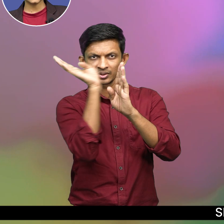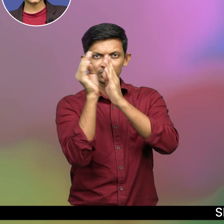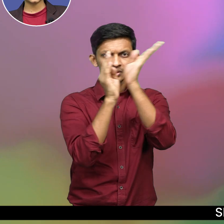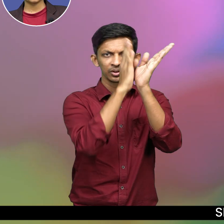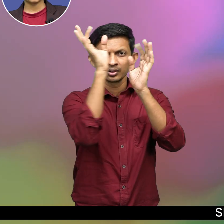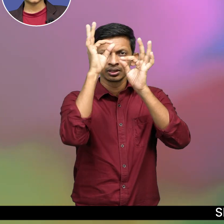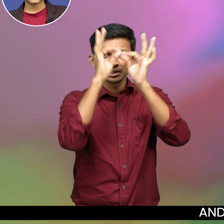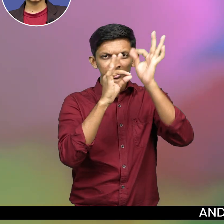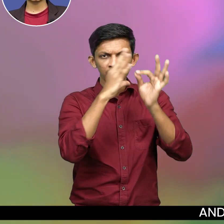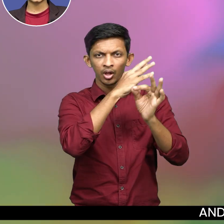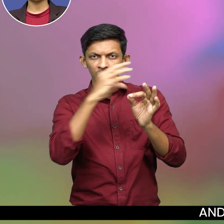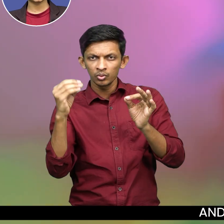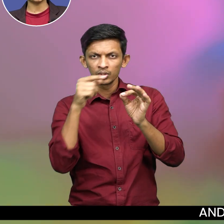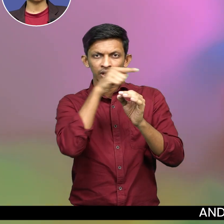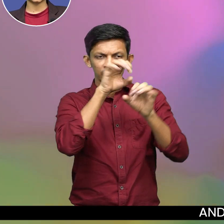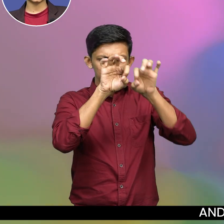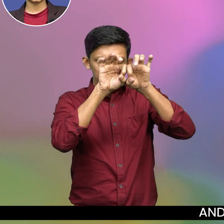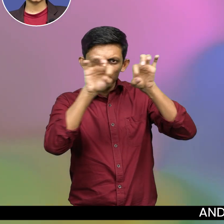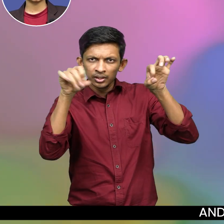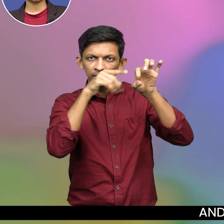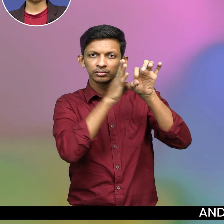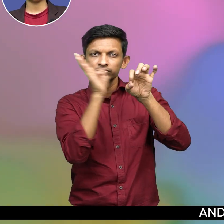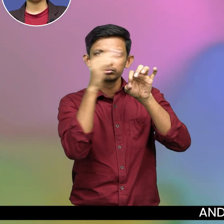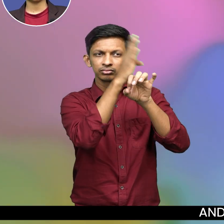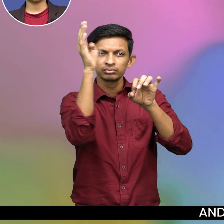Sieve cells and sieve tubes.